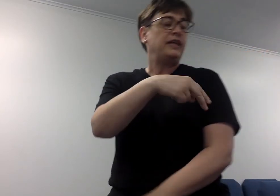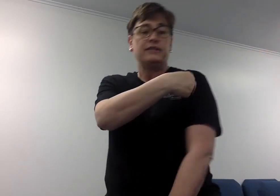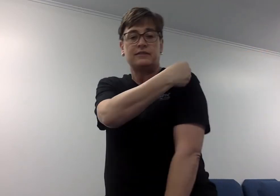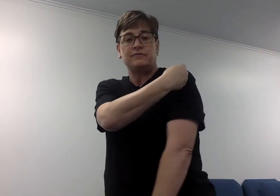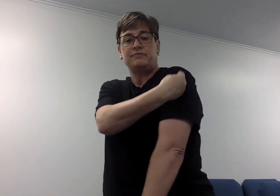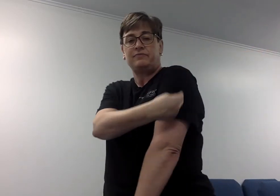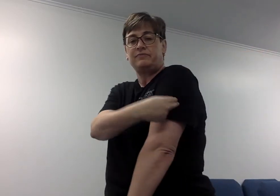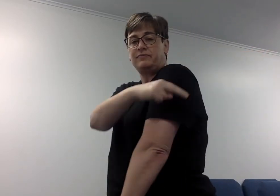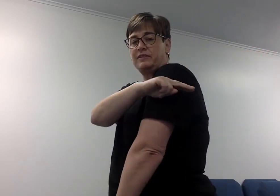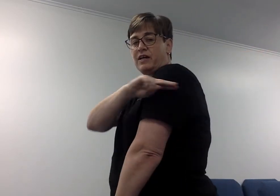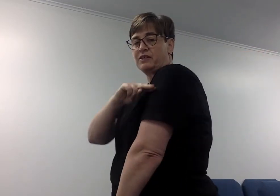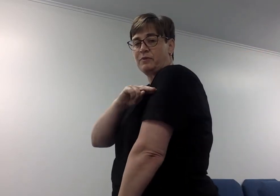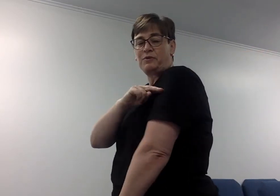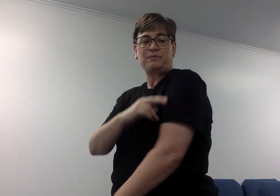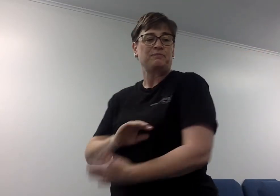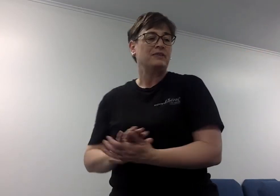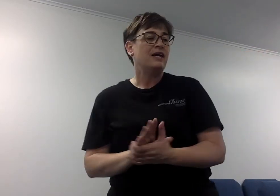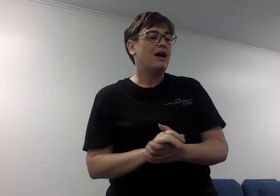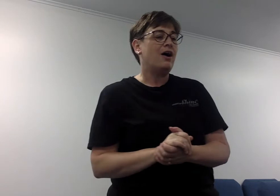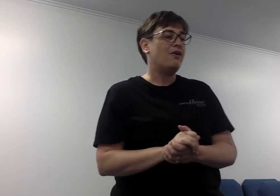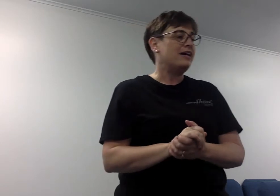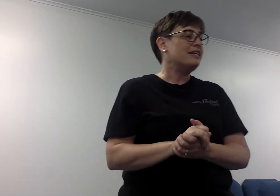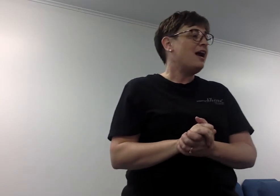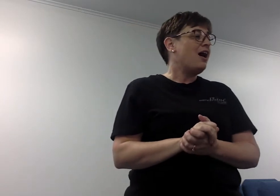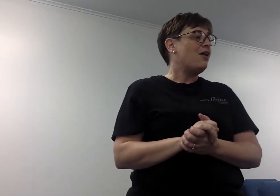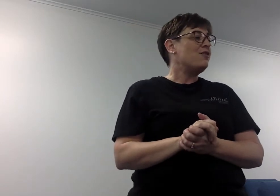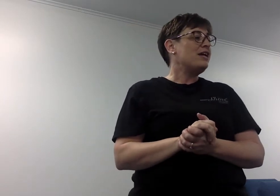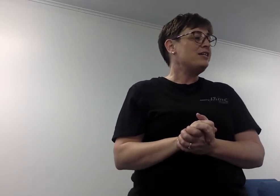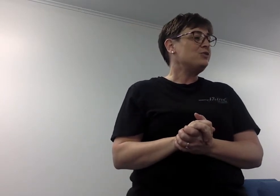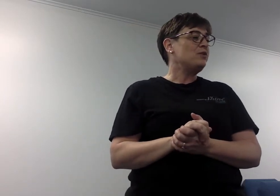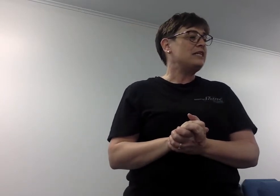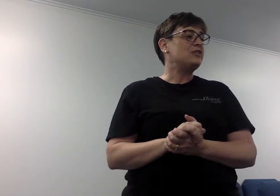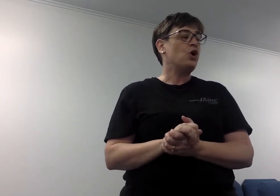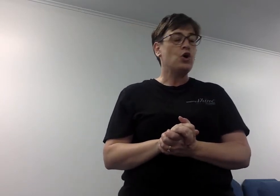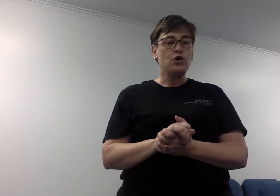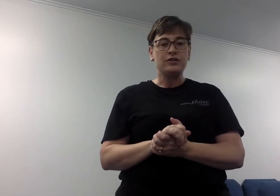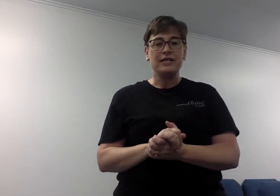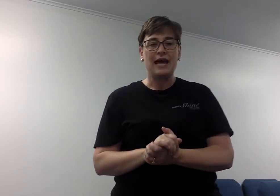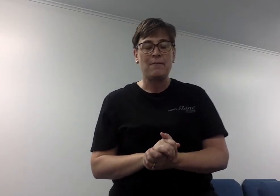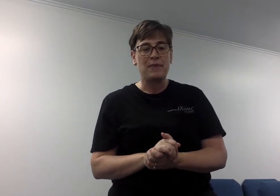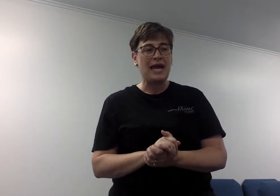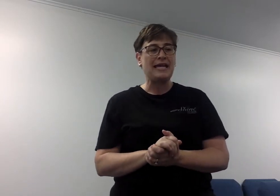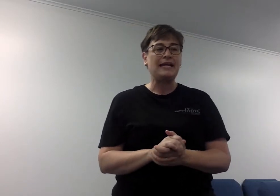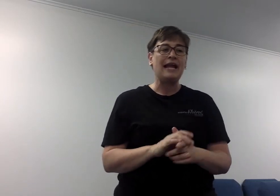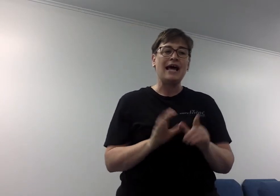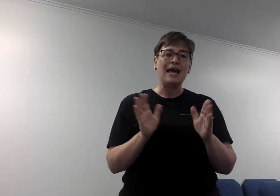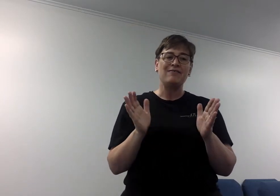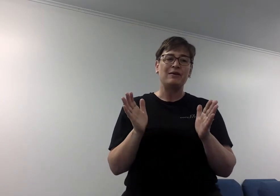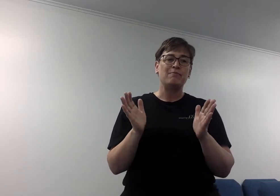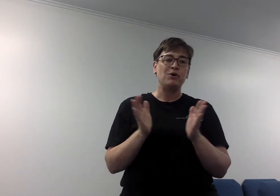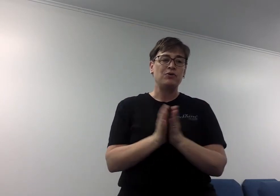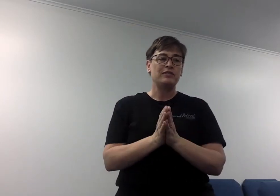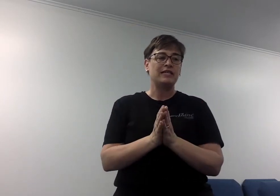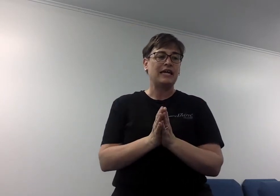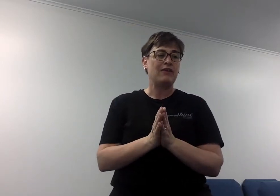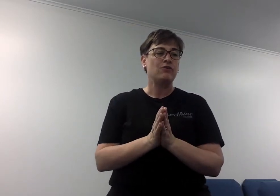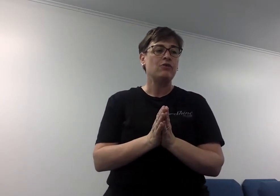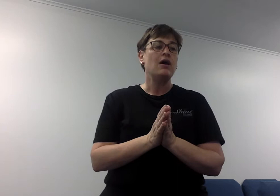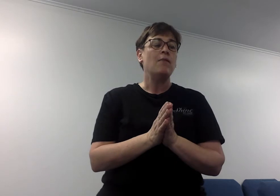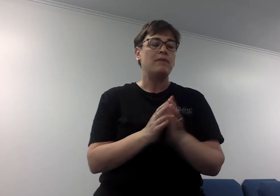Yes, hospital. All right. Our next one is hurt and pain. And I have them both together, but I